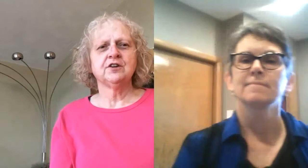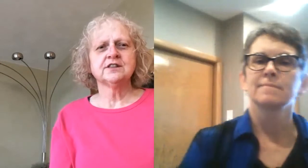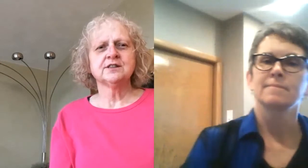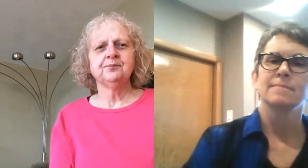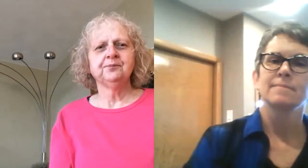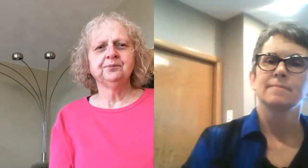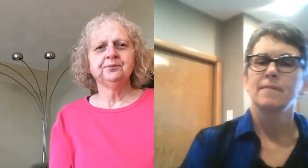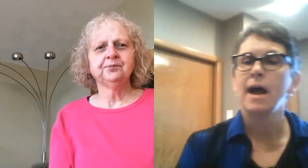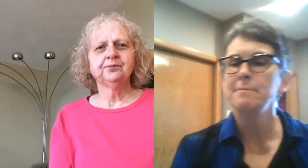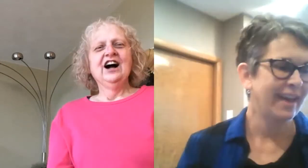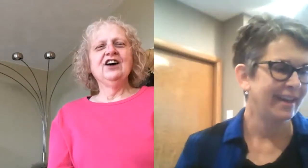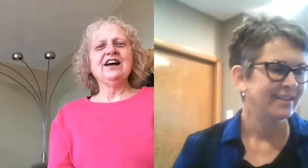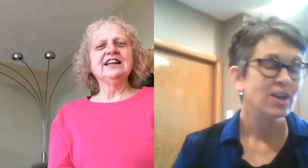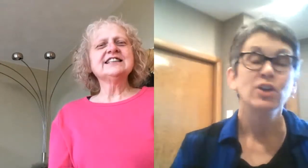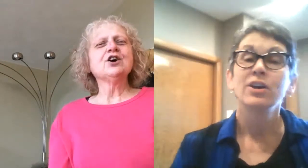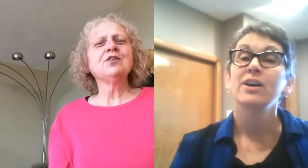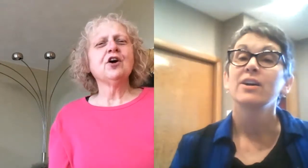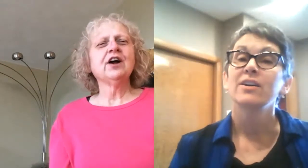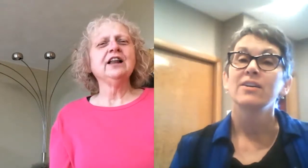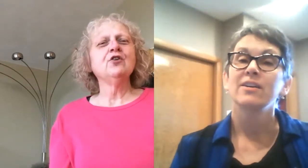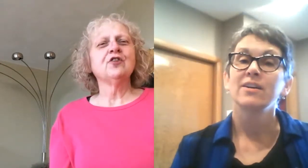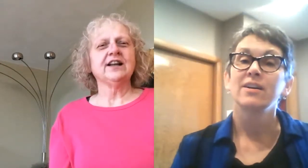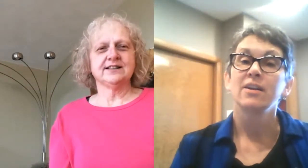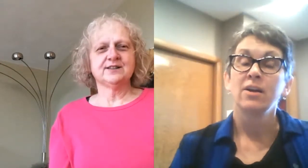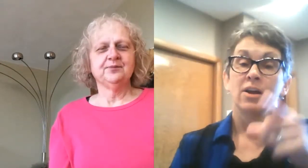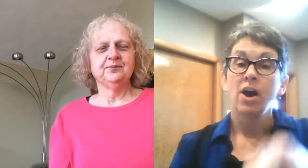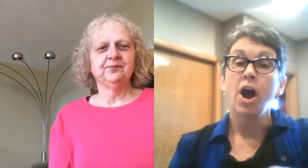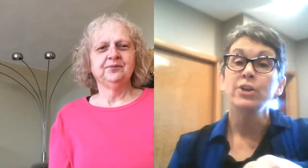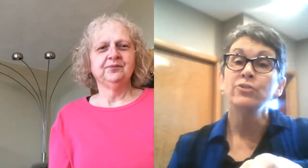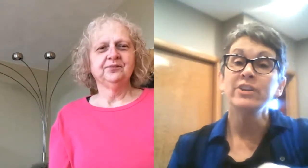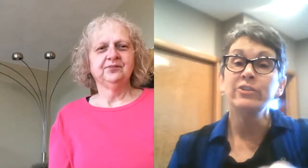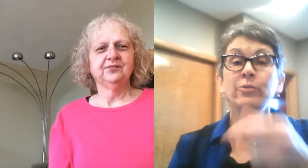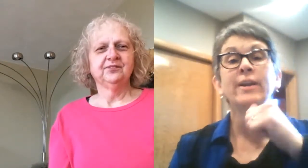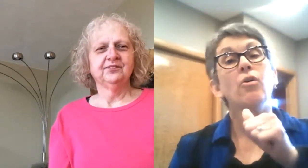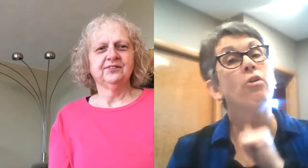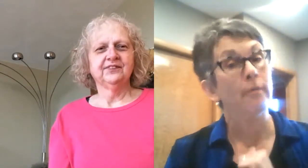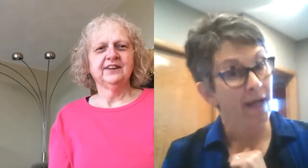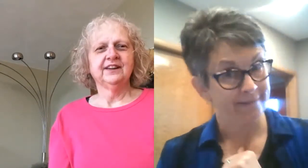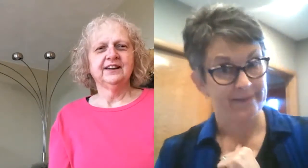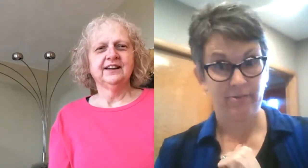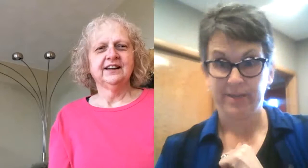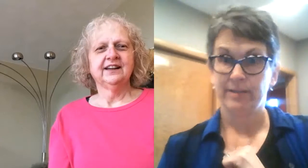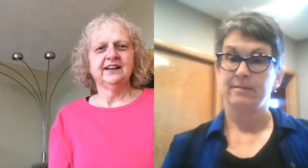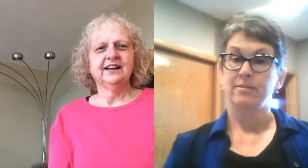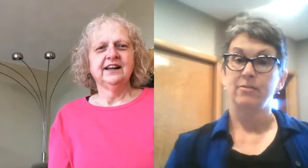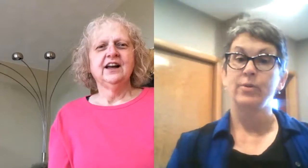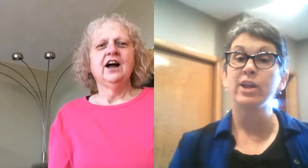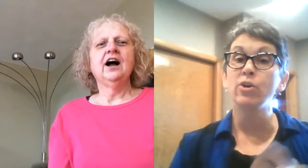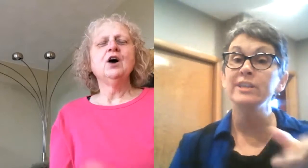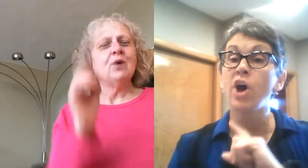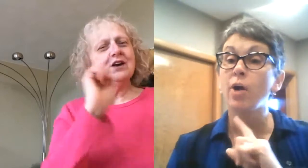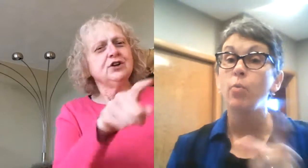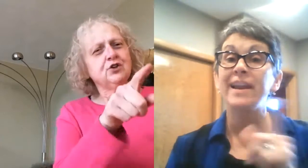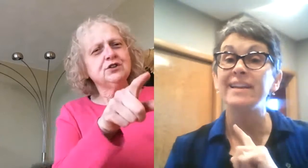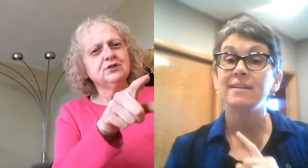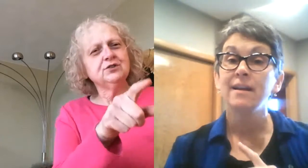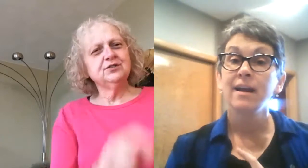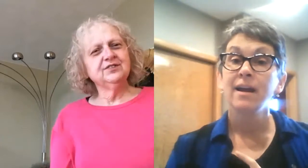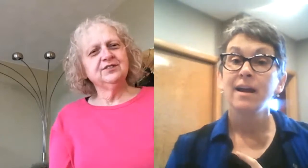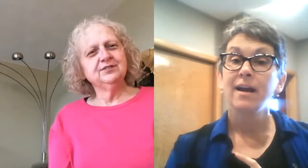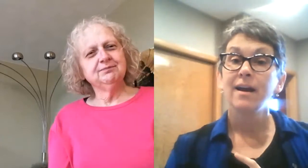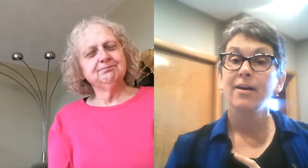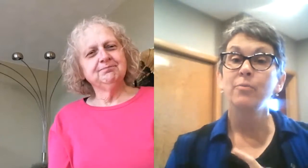lot of your favorites. Okay. All right, let's start with our hello friends. Are you going to do it or am I going to do it? We can only talk about